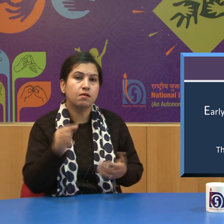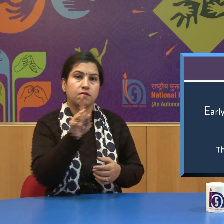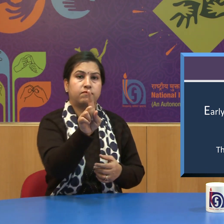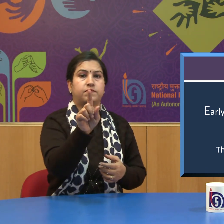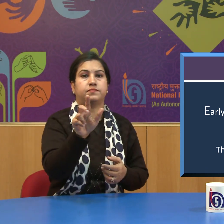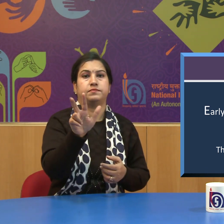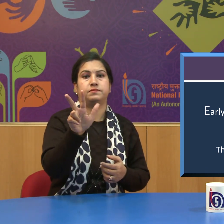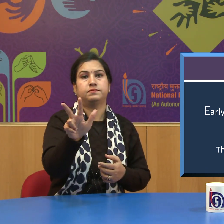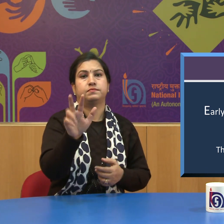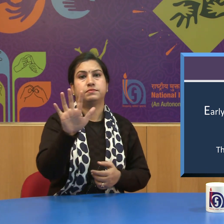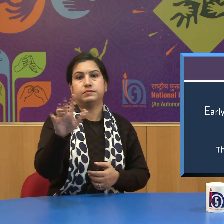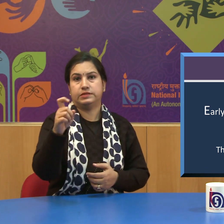1857.